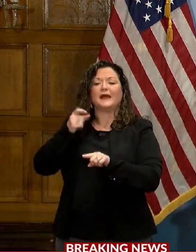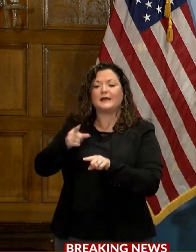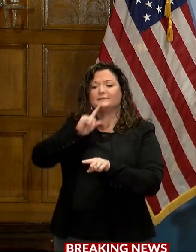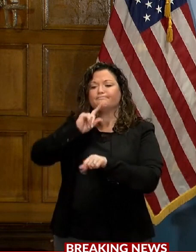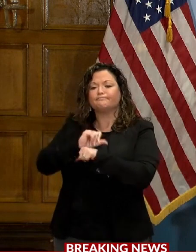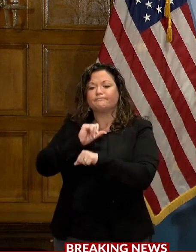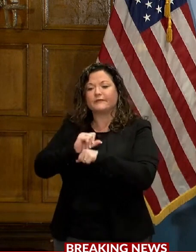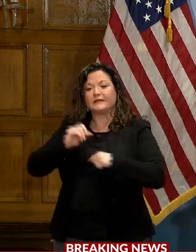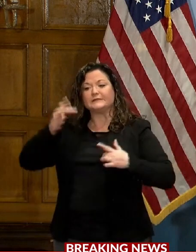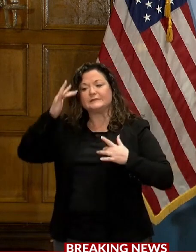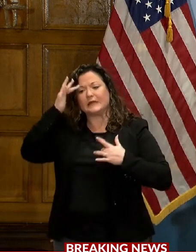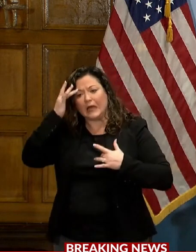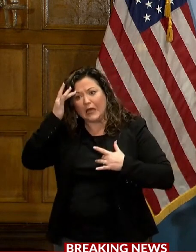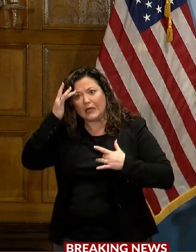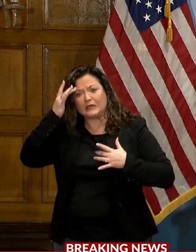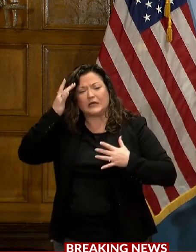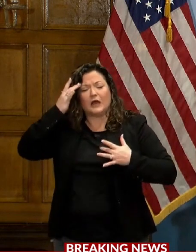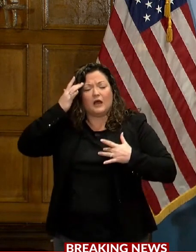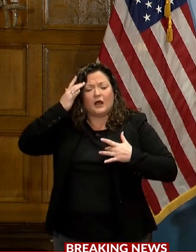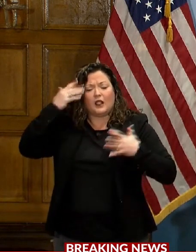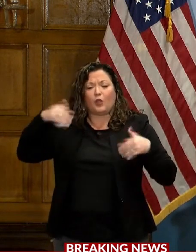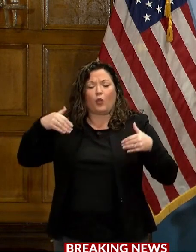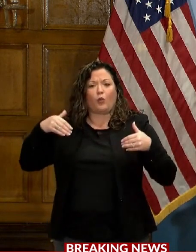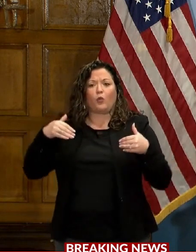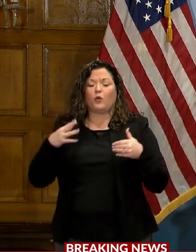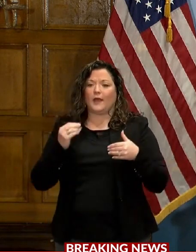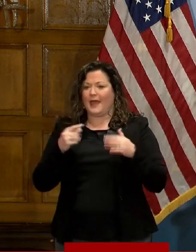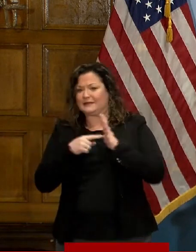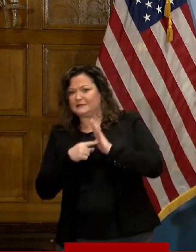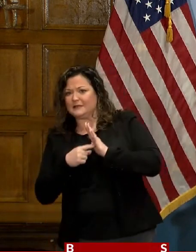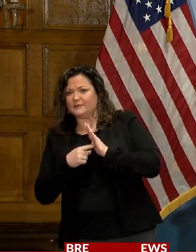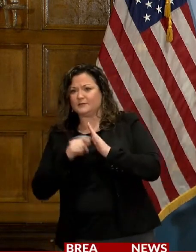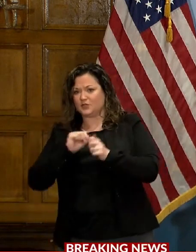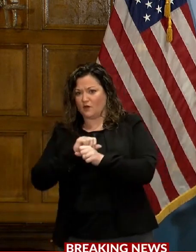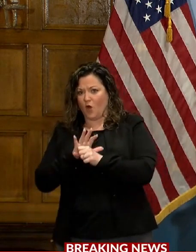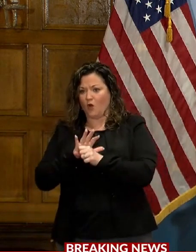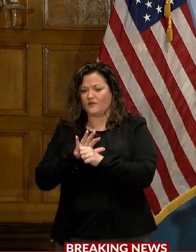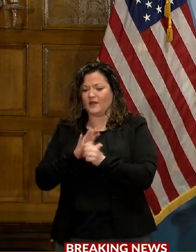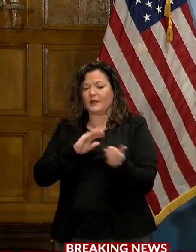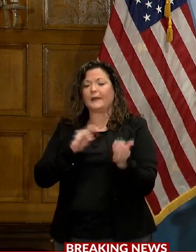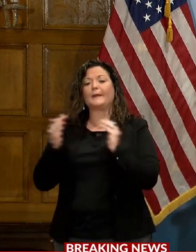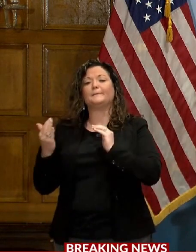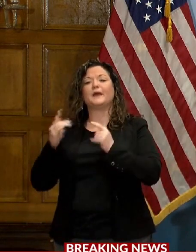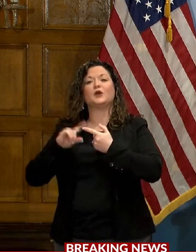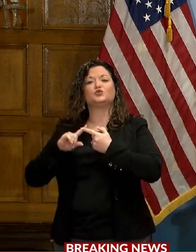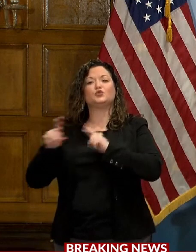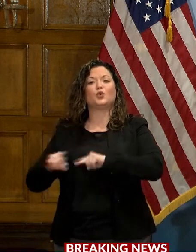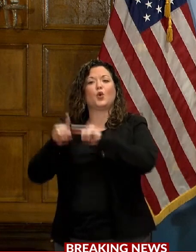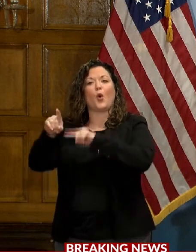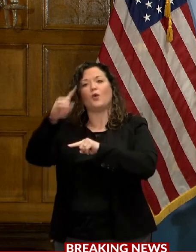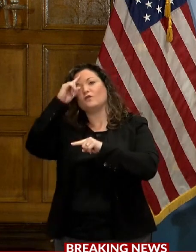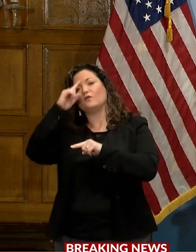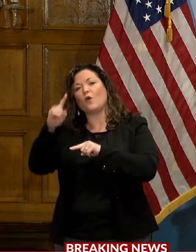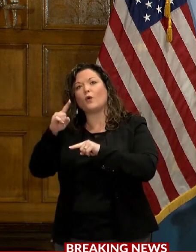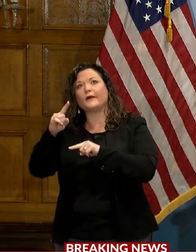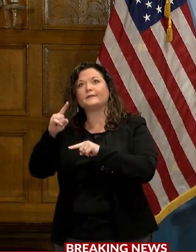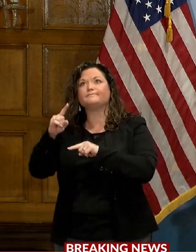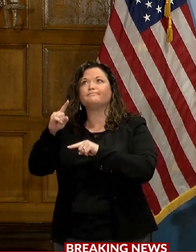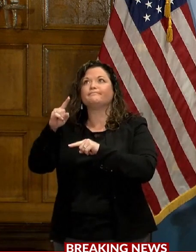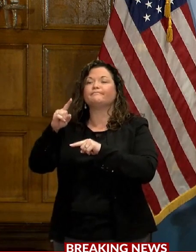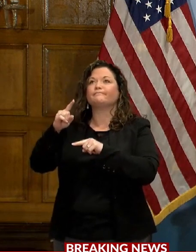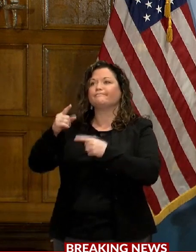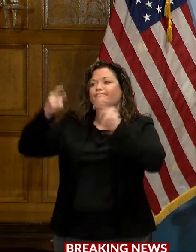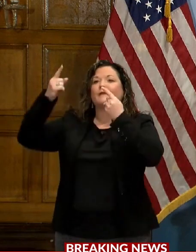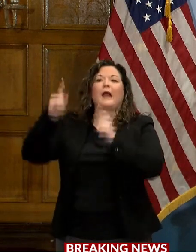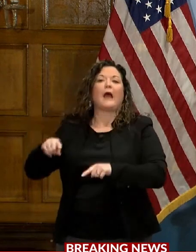sick and ill and had symptoms of COVID, versus going there for an incidental or other